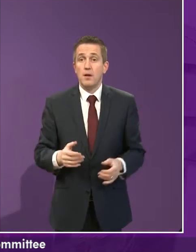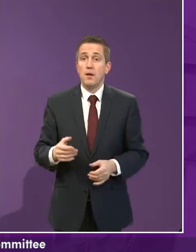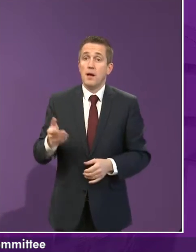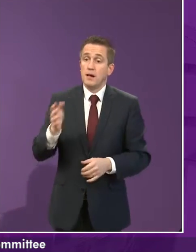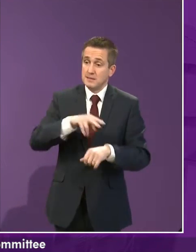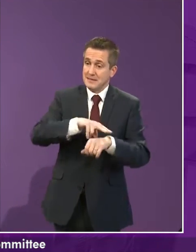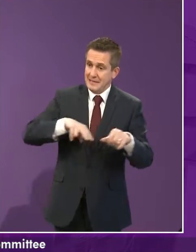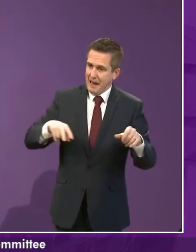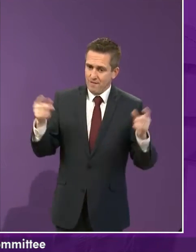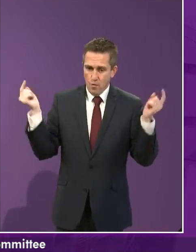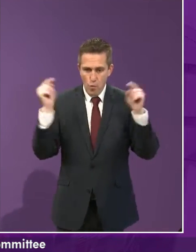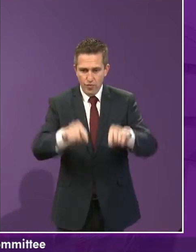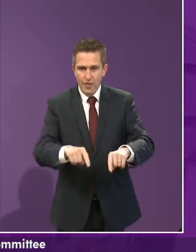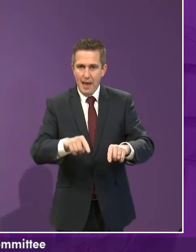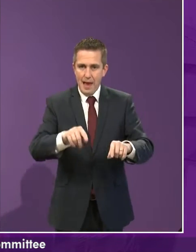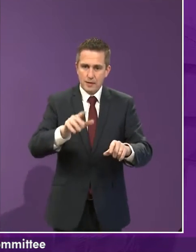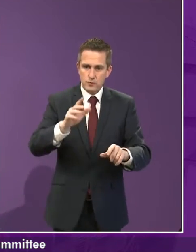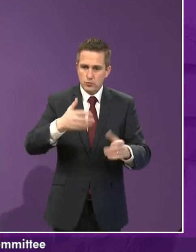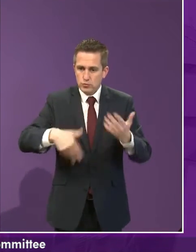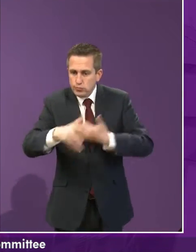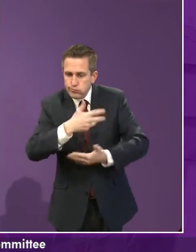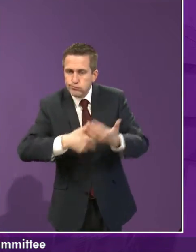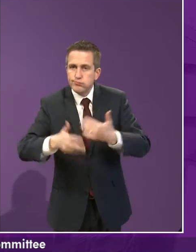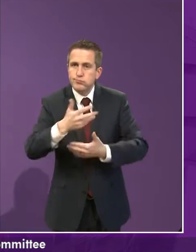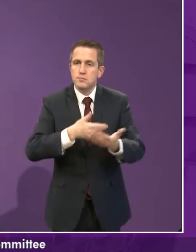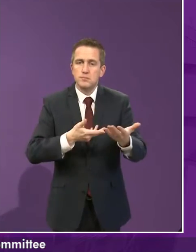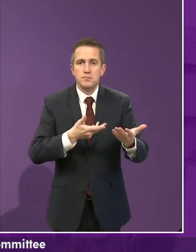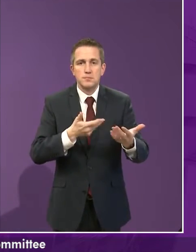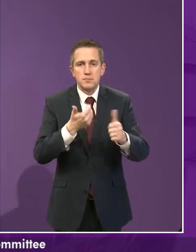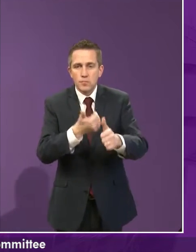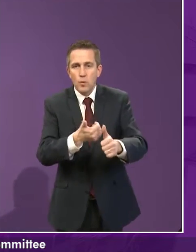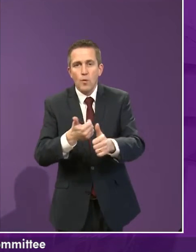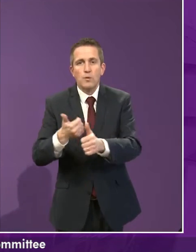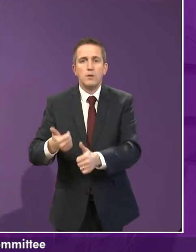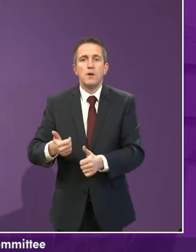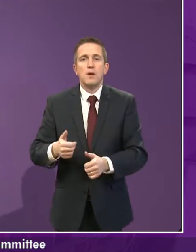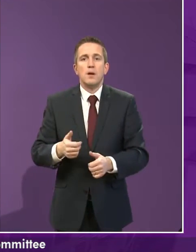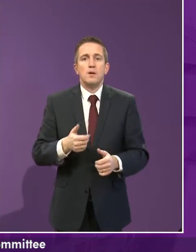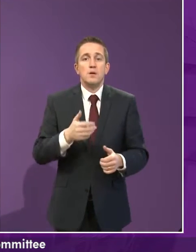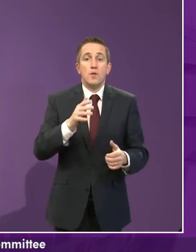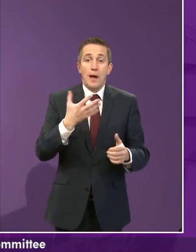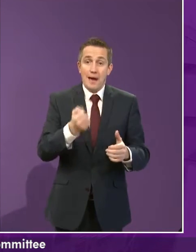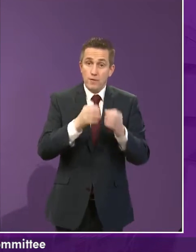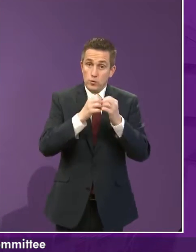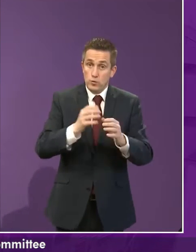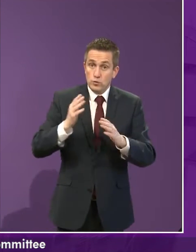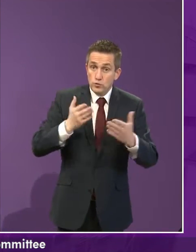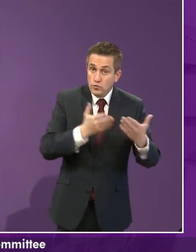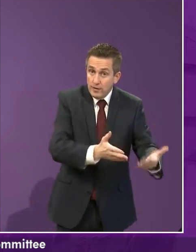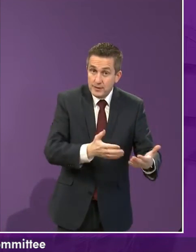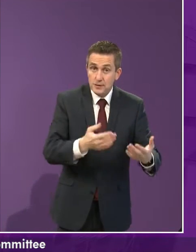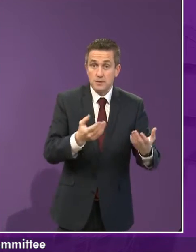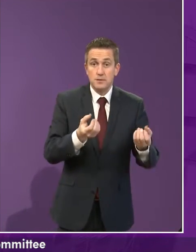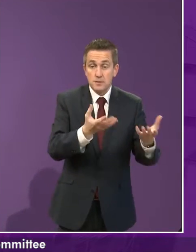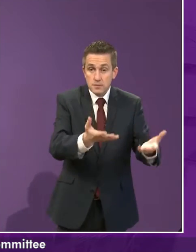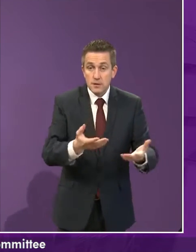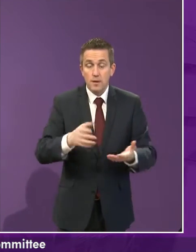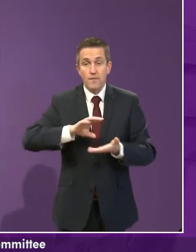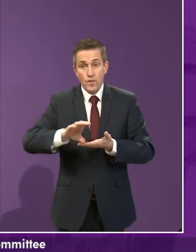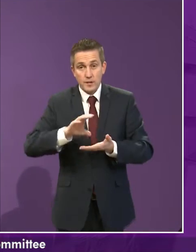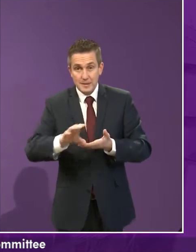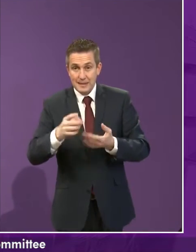staff are very much present at it, and we try and have every single aspect from student services. We have funding available, we have a